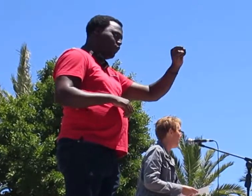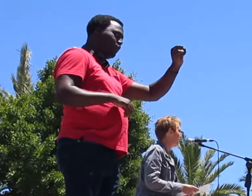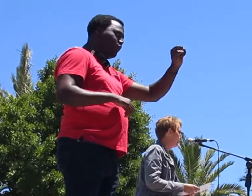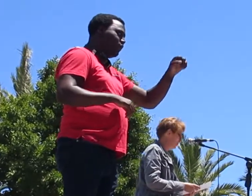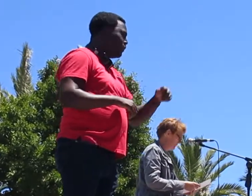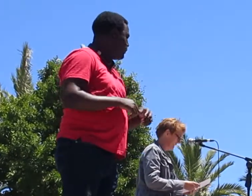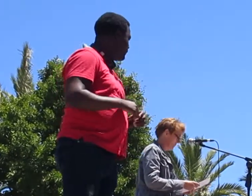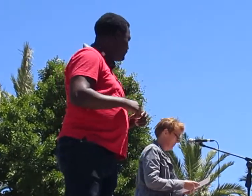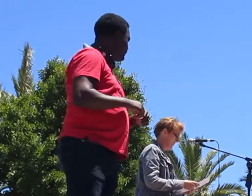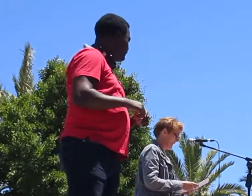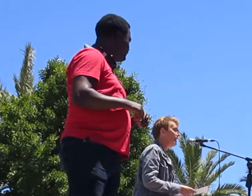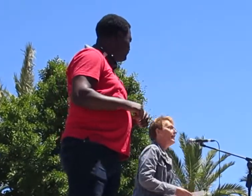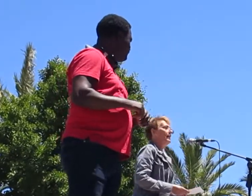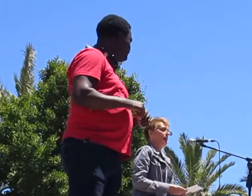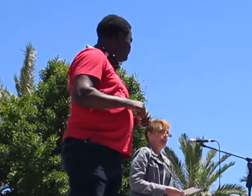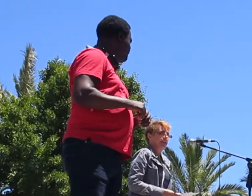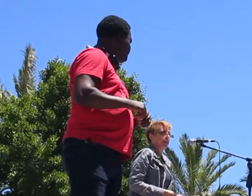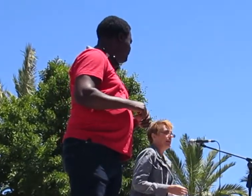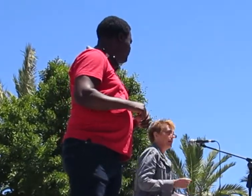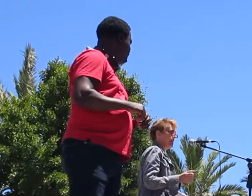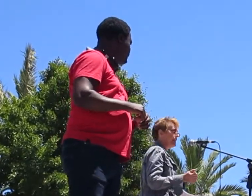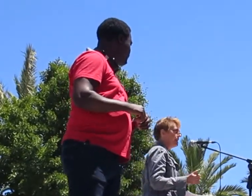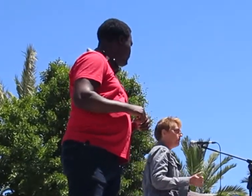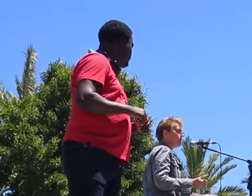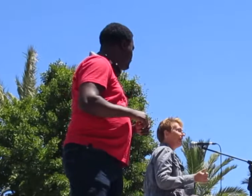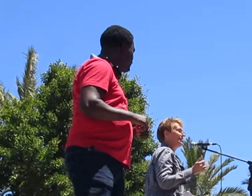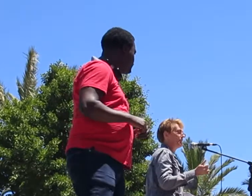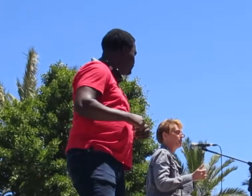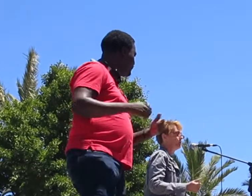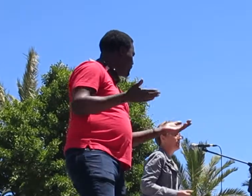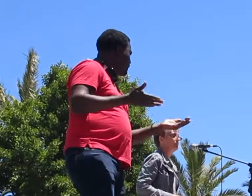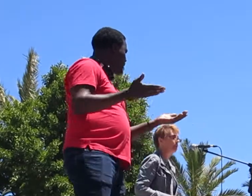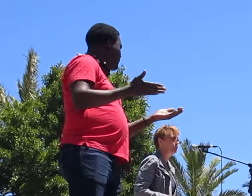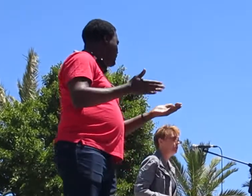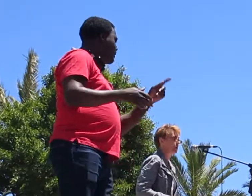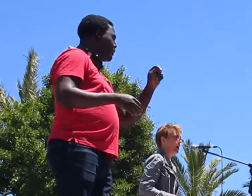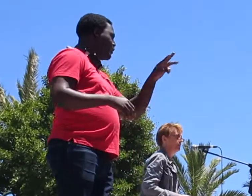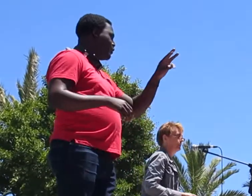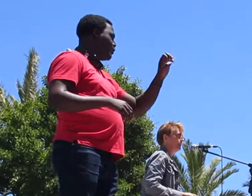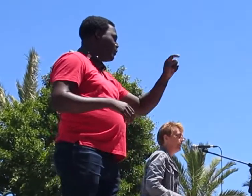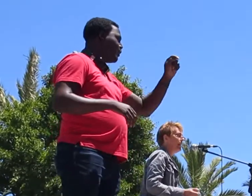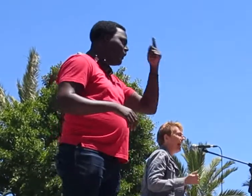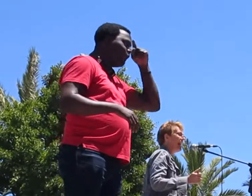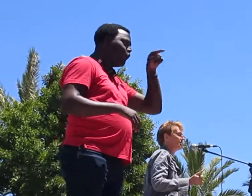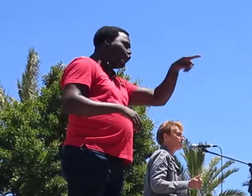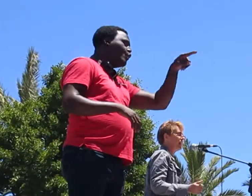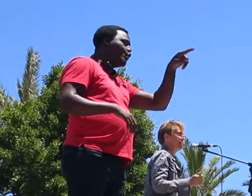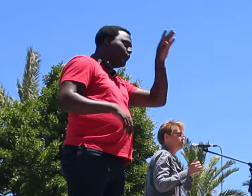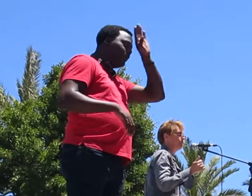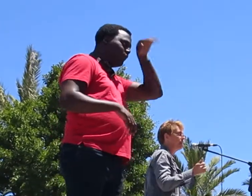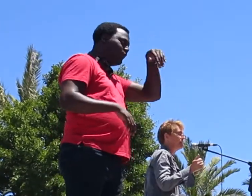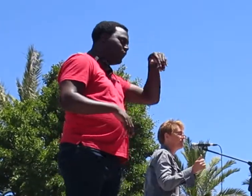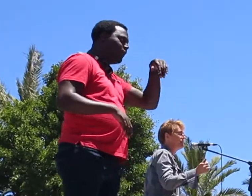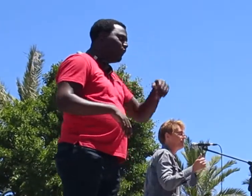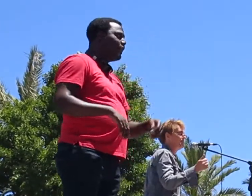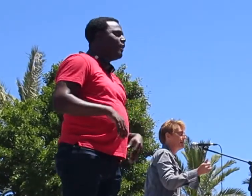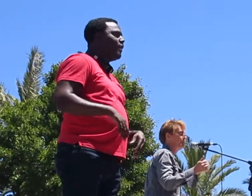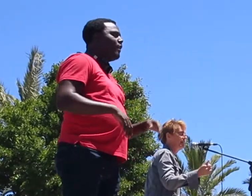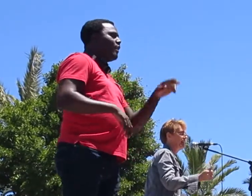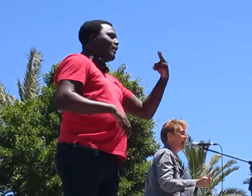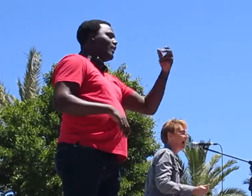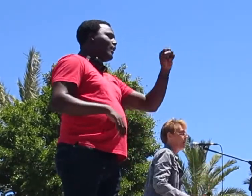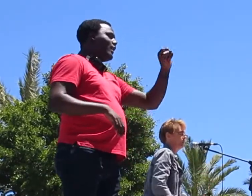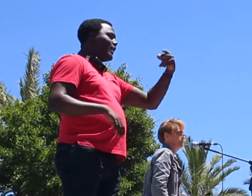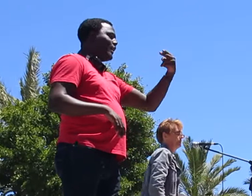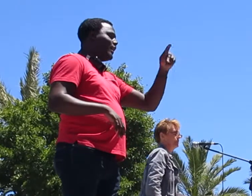and backroom deals. Here is a tweet for you, Donald. Hashtag 25th